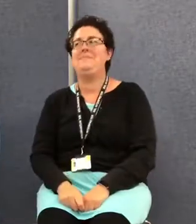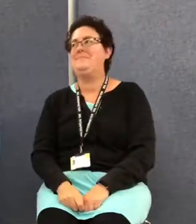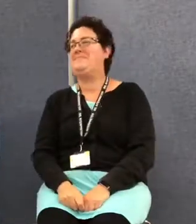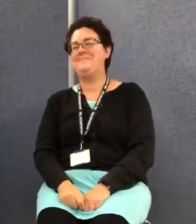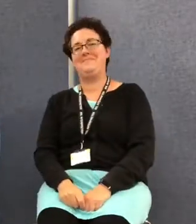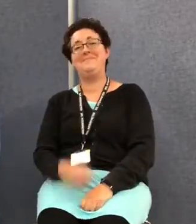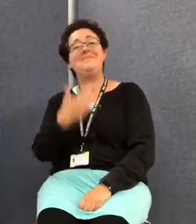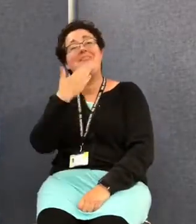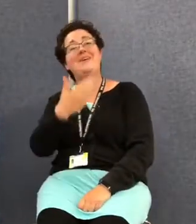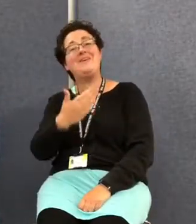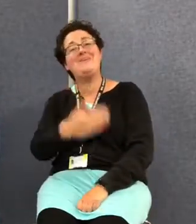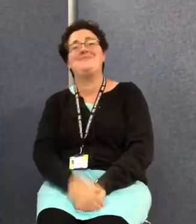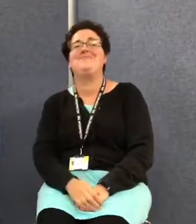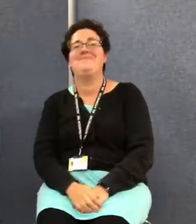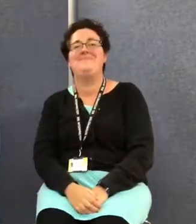Thank you.